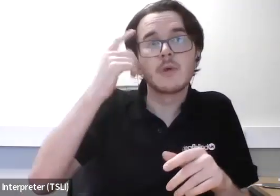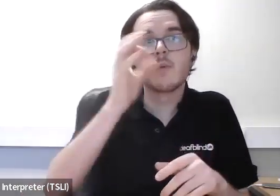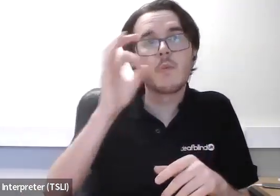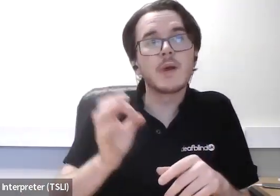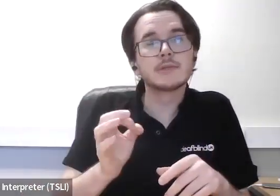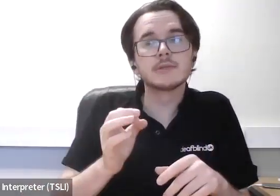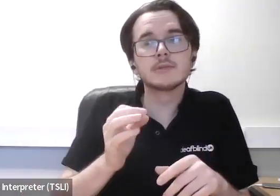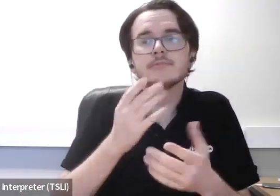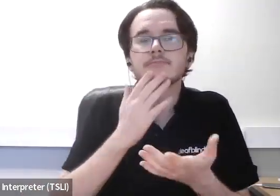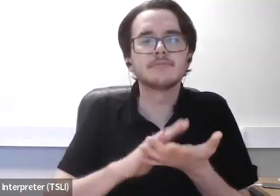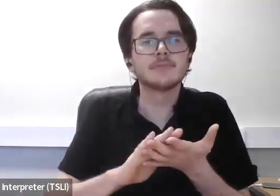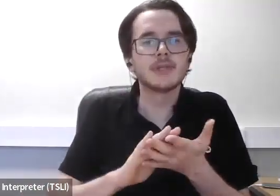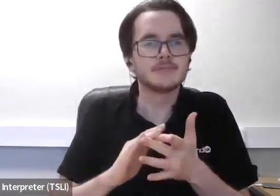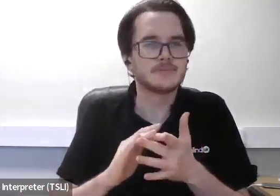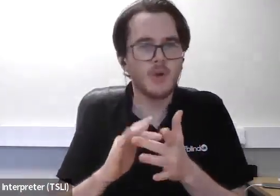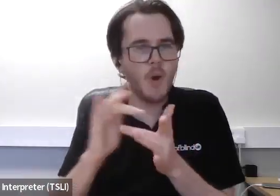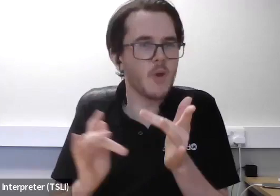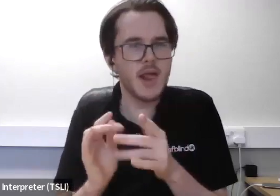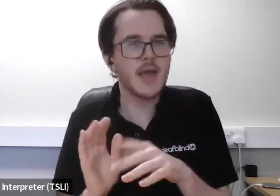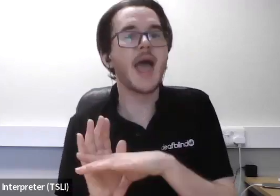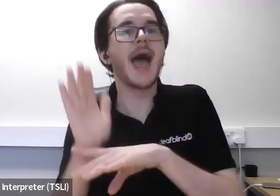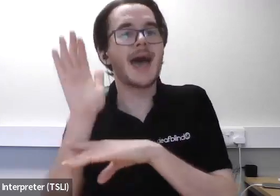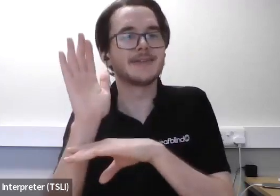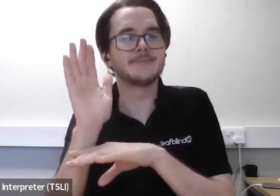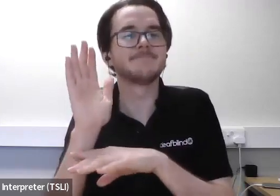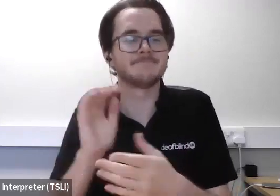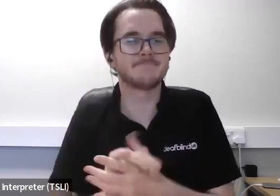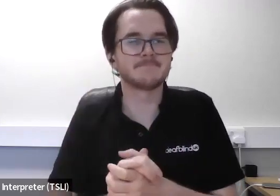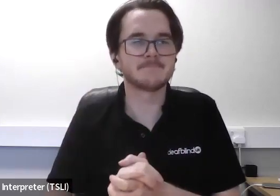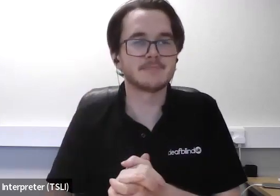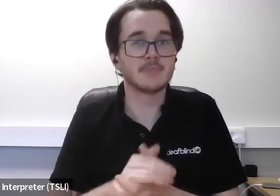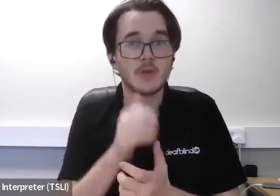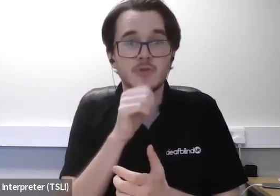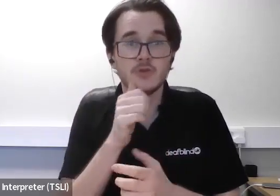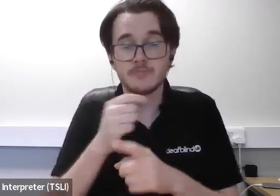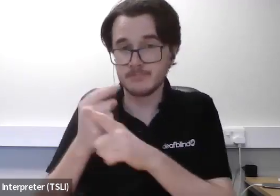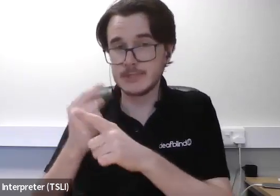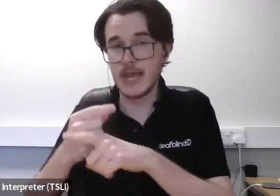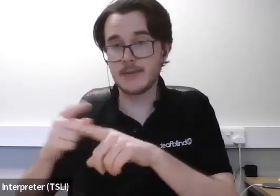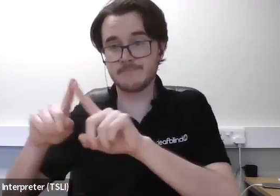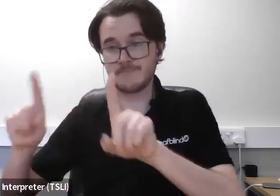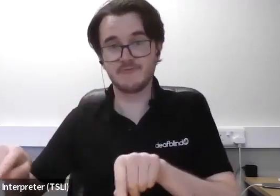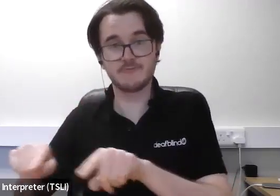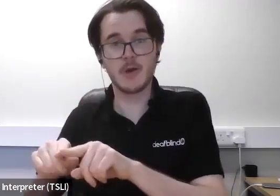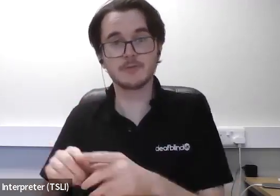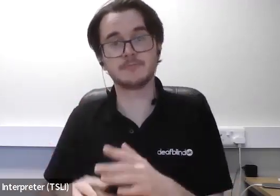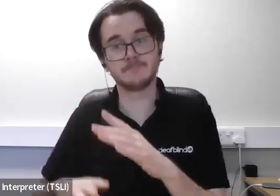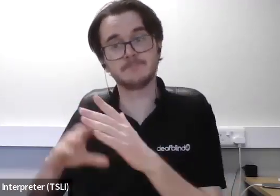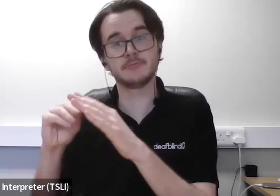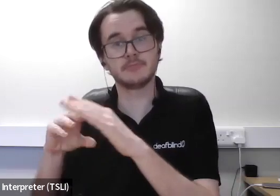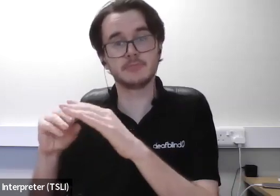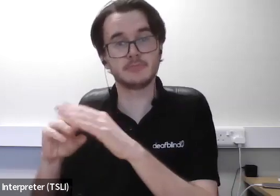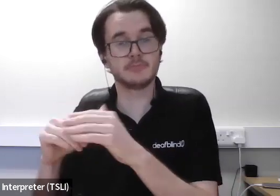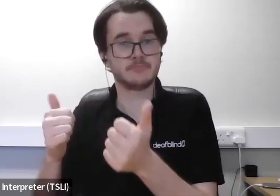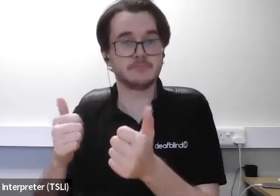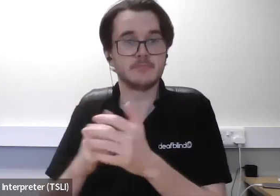please just raise your electronic hand. Do feel free to use the chat feature. This is available for everyone. This